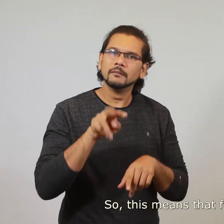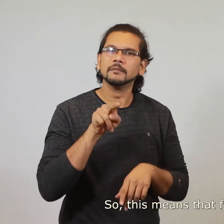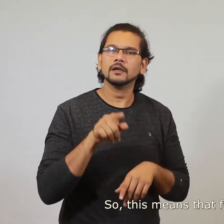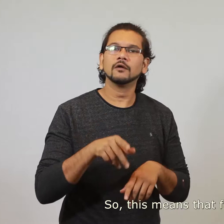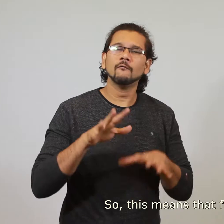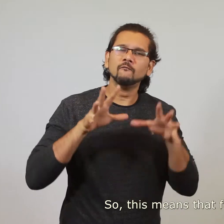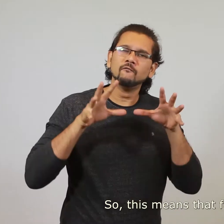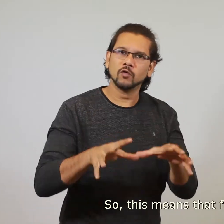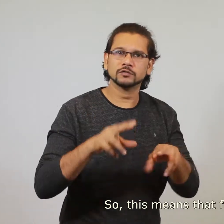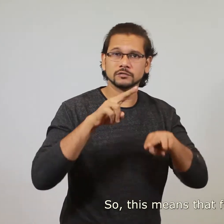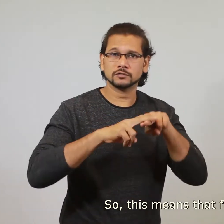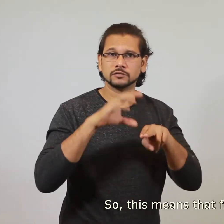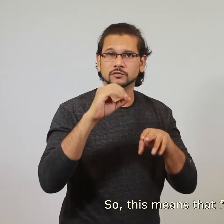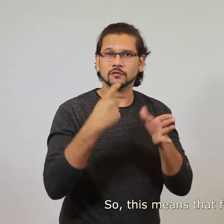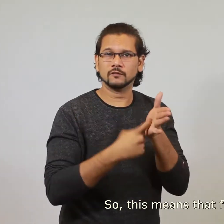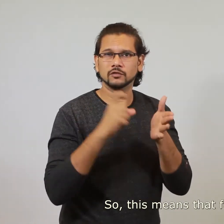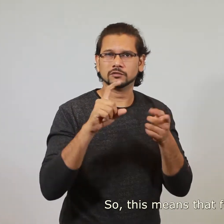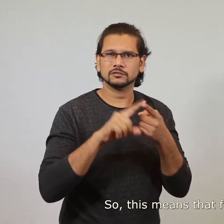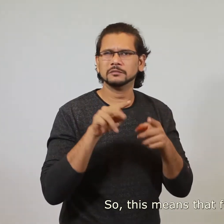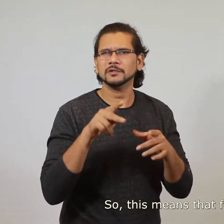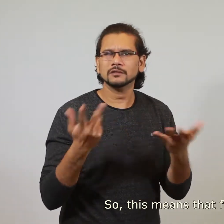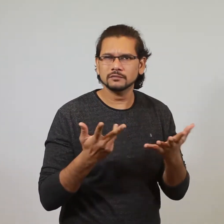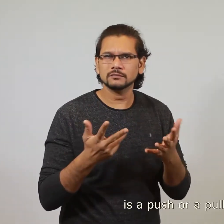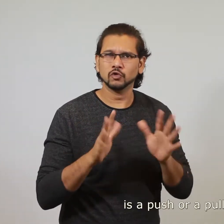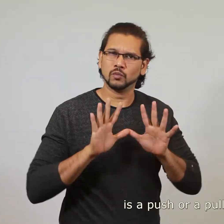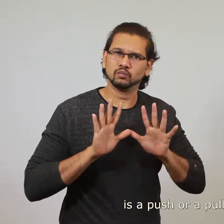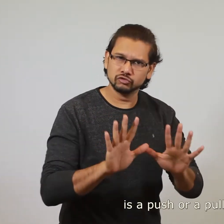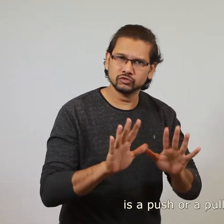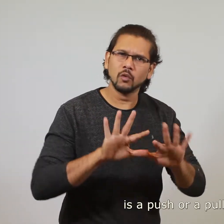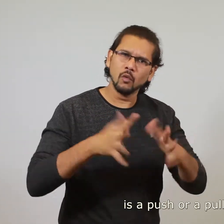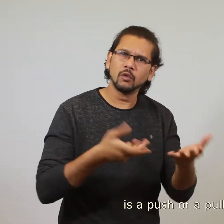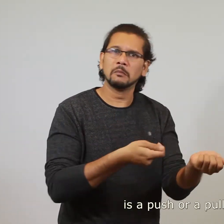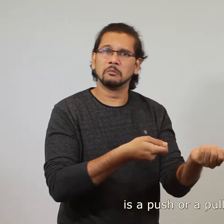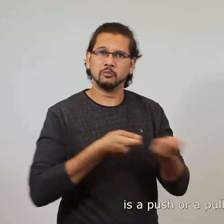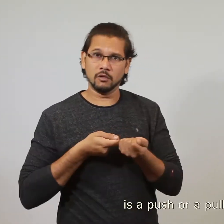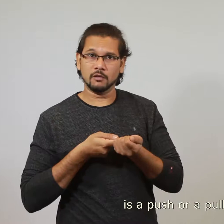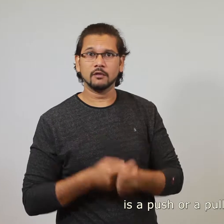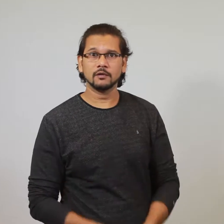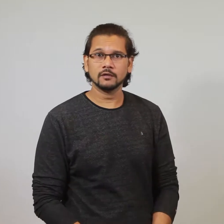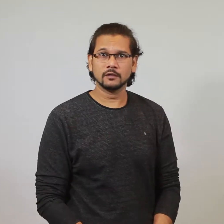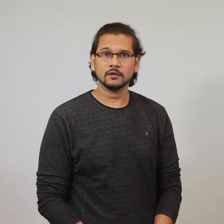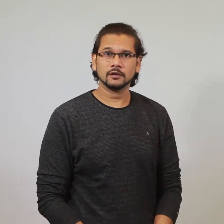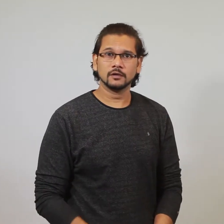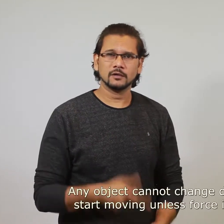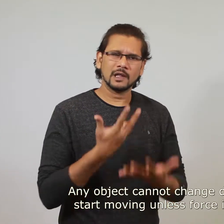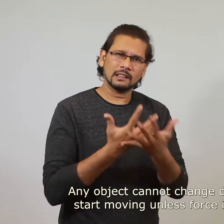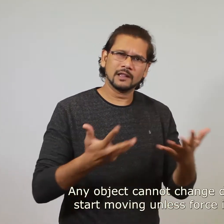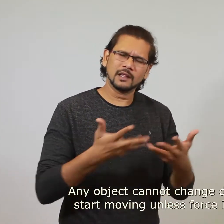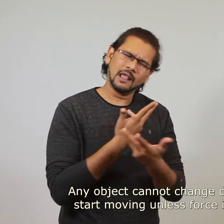So, this means that force is a push or a pull.